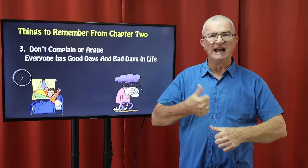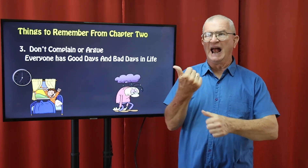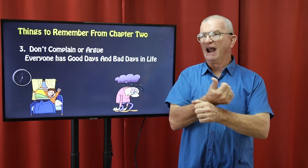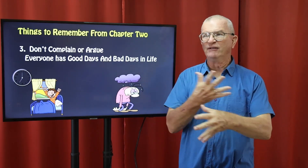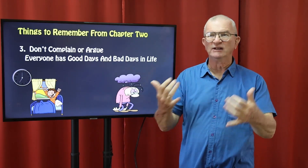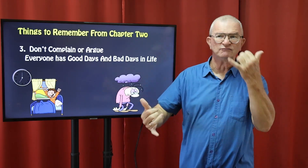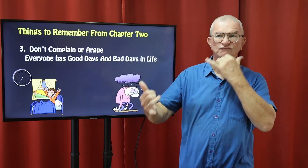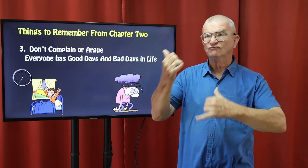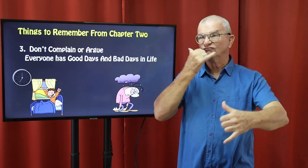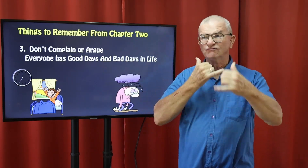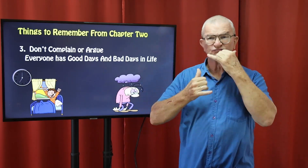day, everything going wrong.